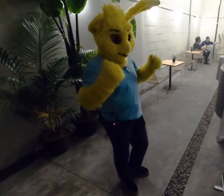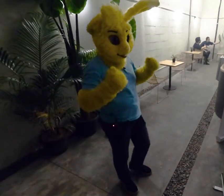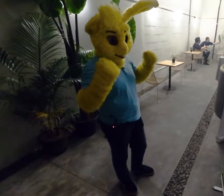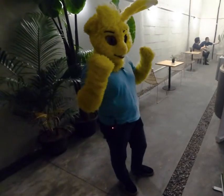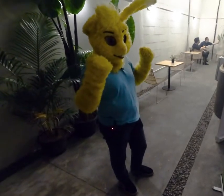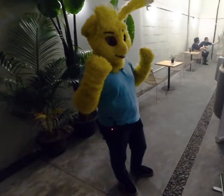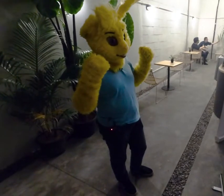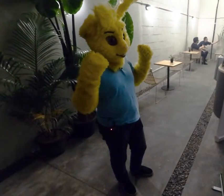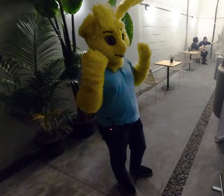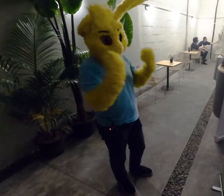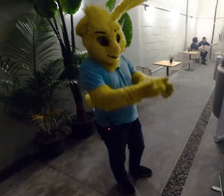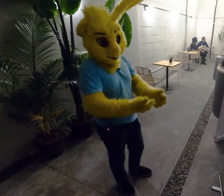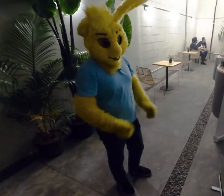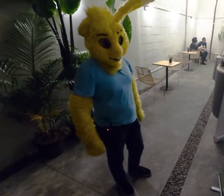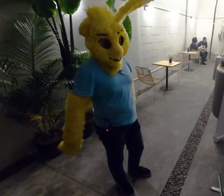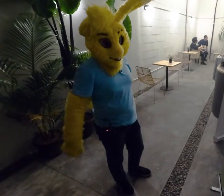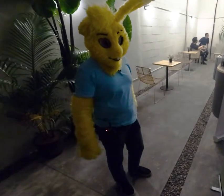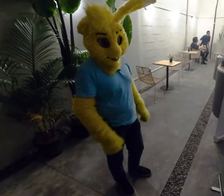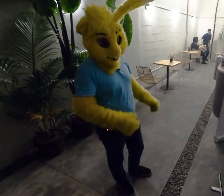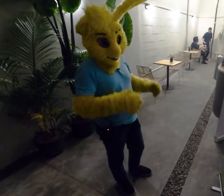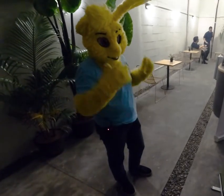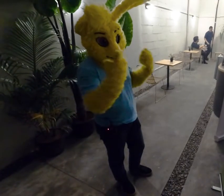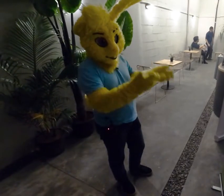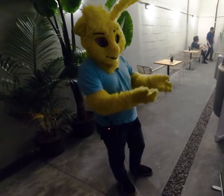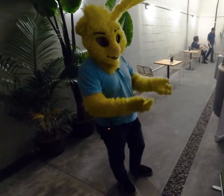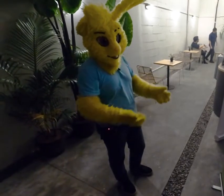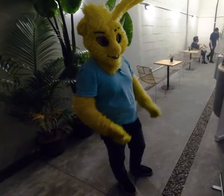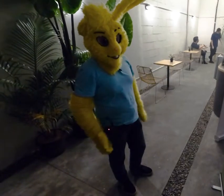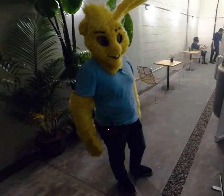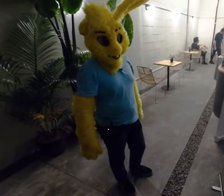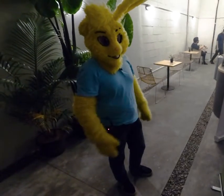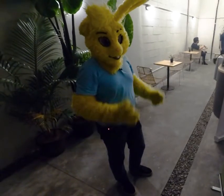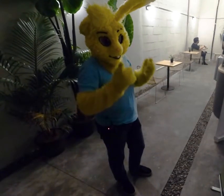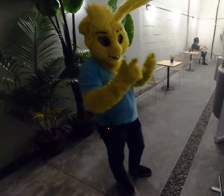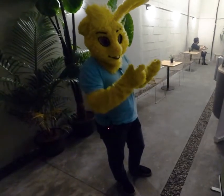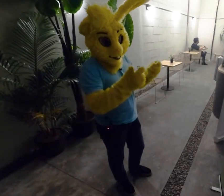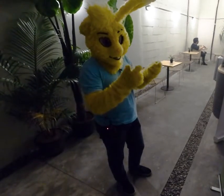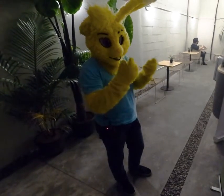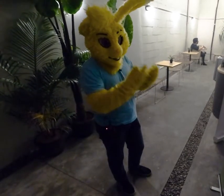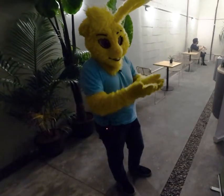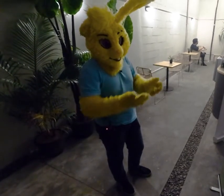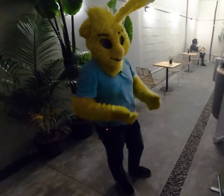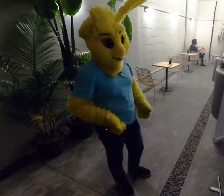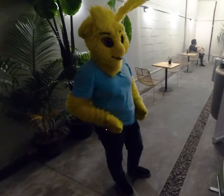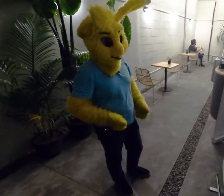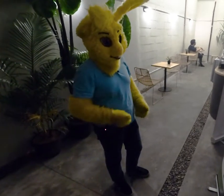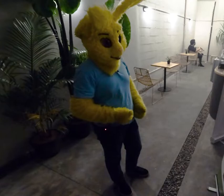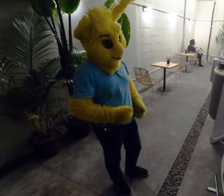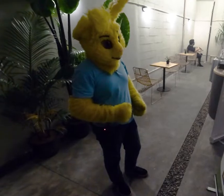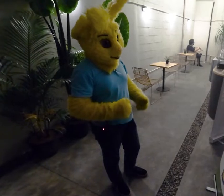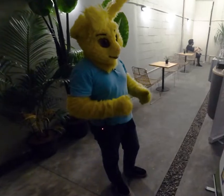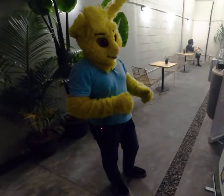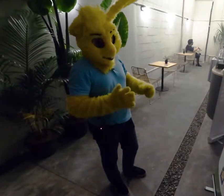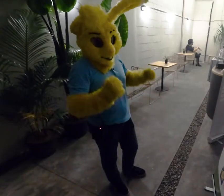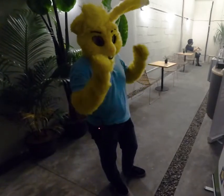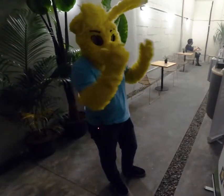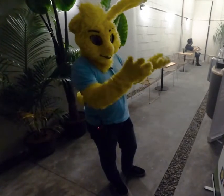in other languages like maybe english or very specific countries such as maybe american